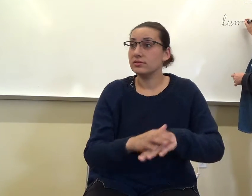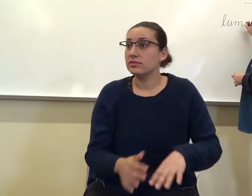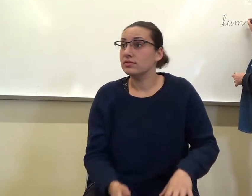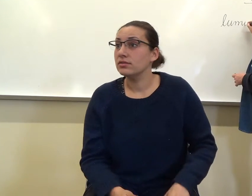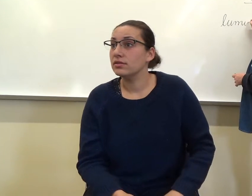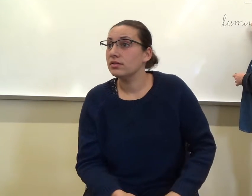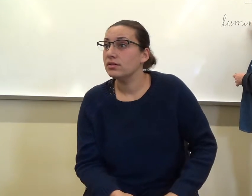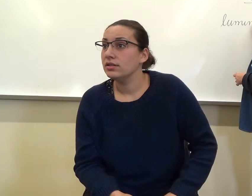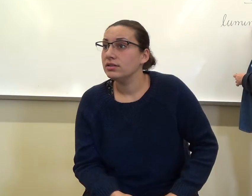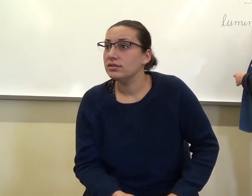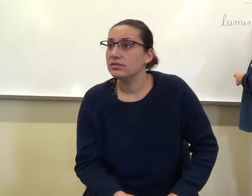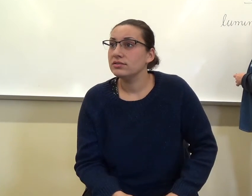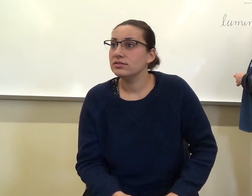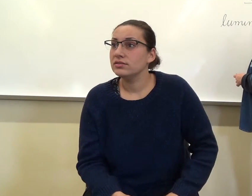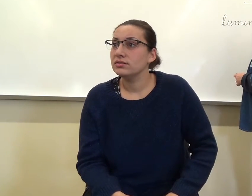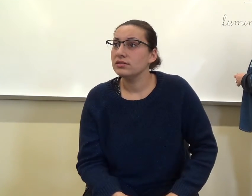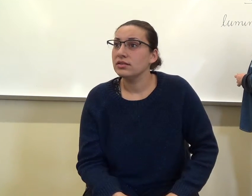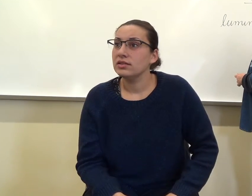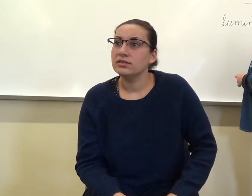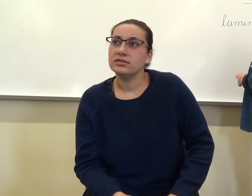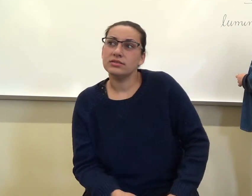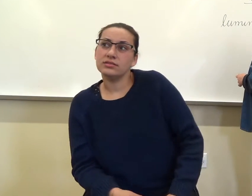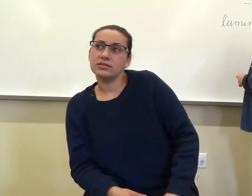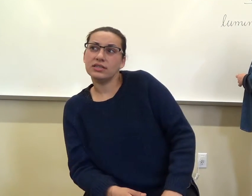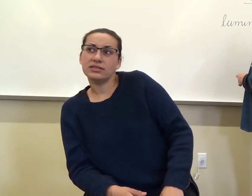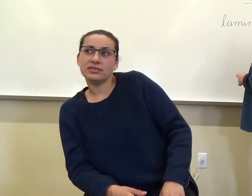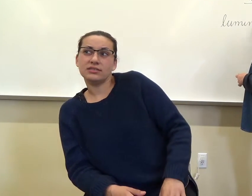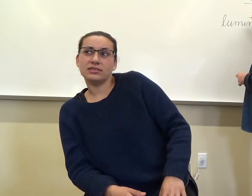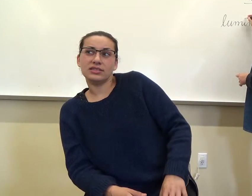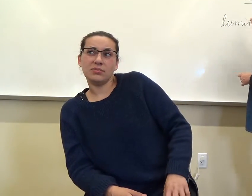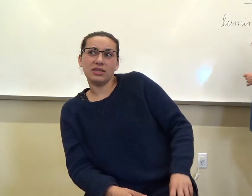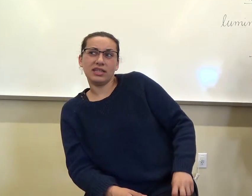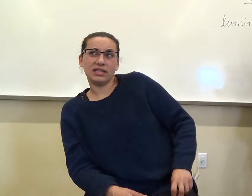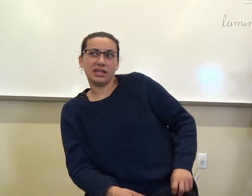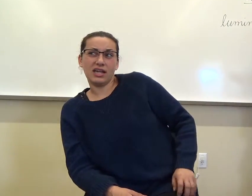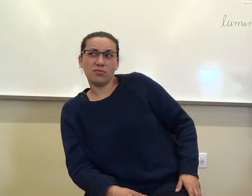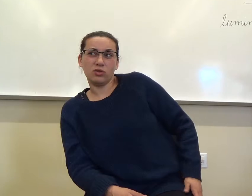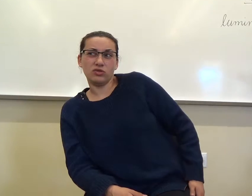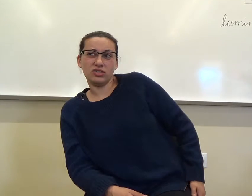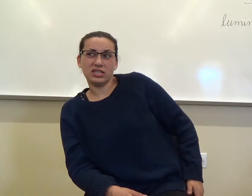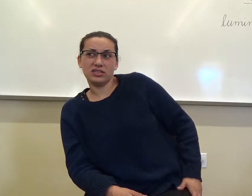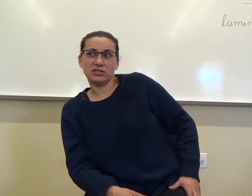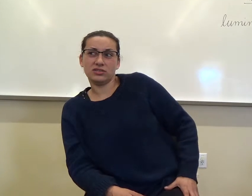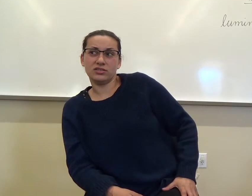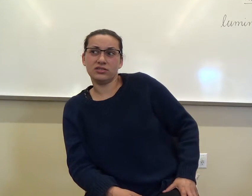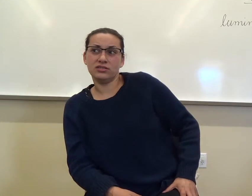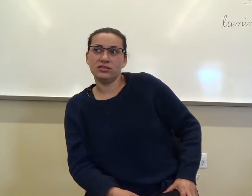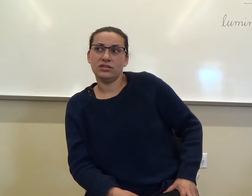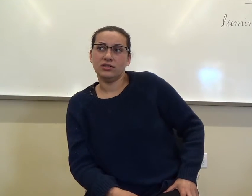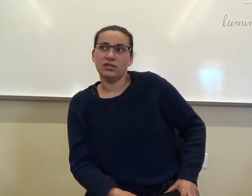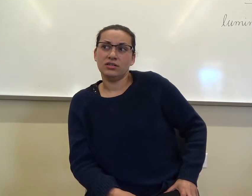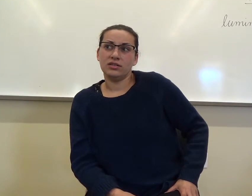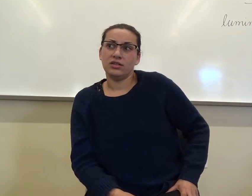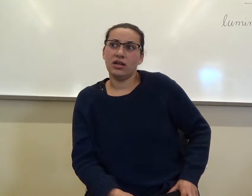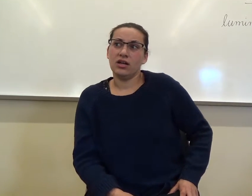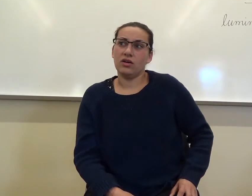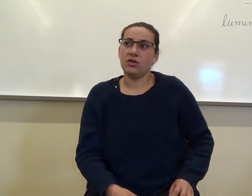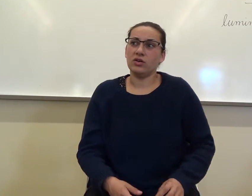think this is actually not an original Spanish word. Does that mean like a kind of music or? Music? No. Or